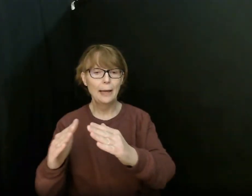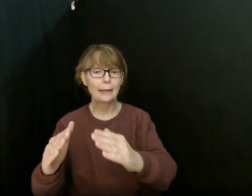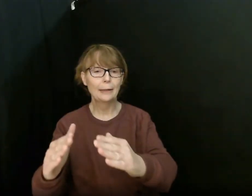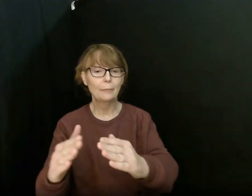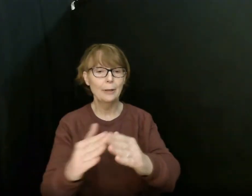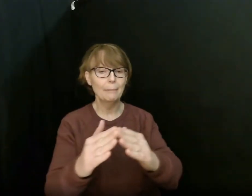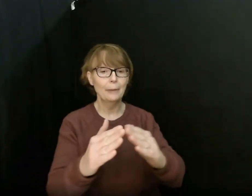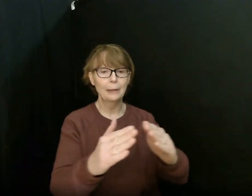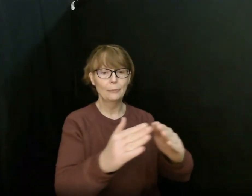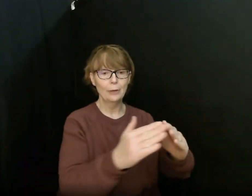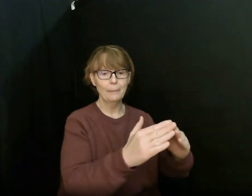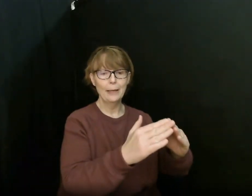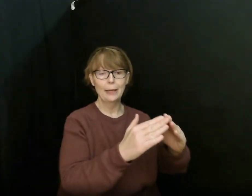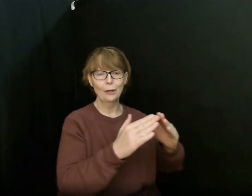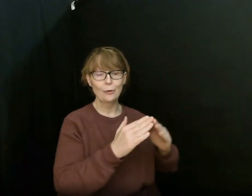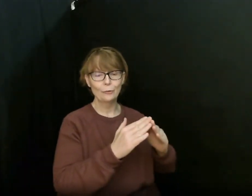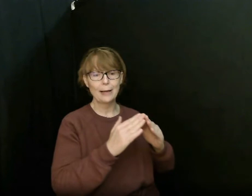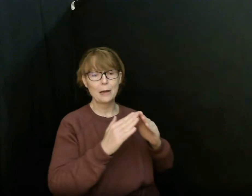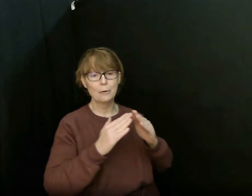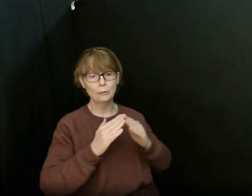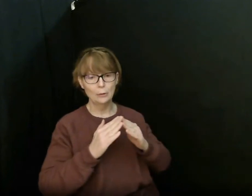and comes up and comes up and it goes around